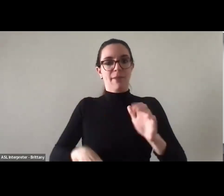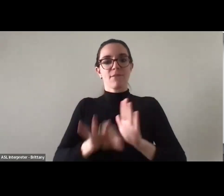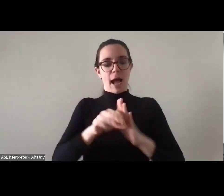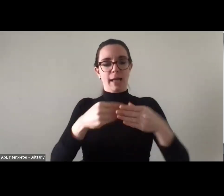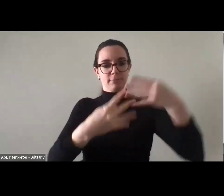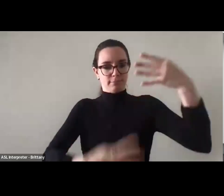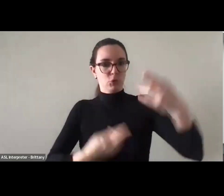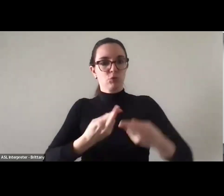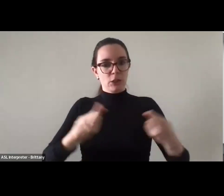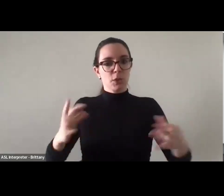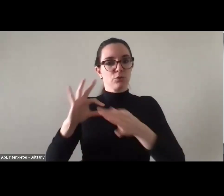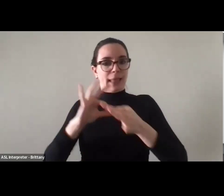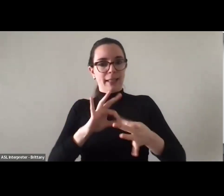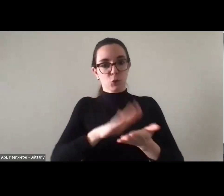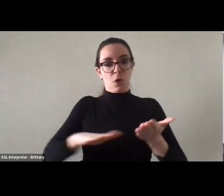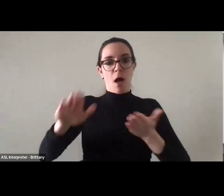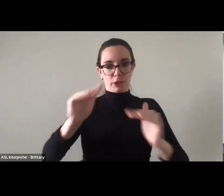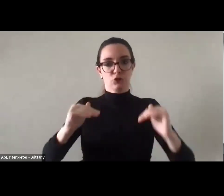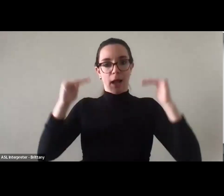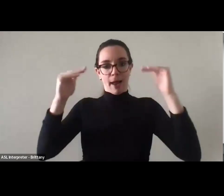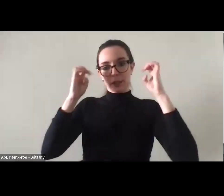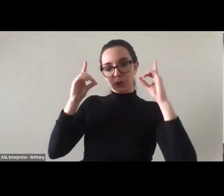end, and we value